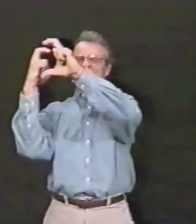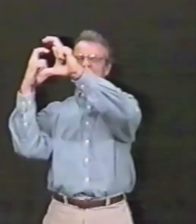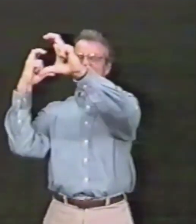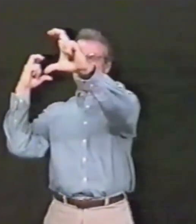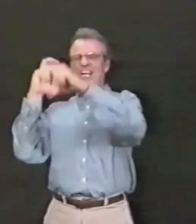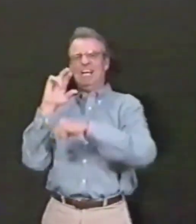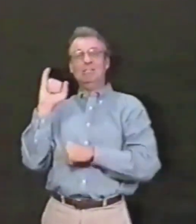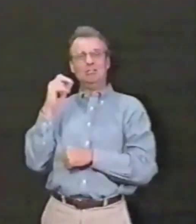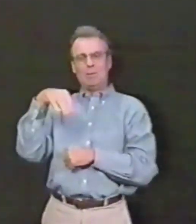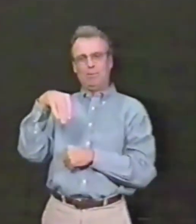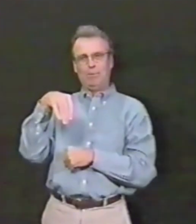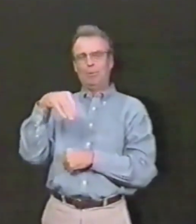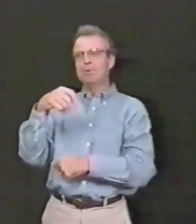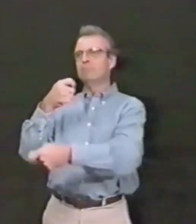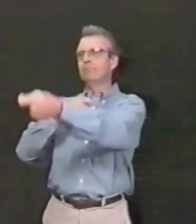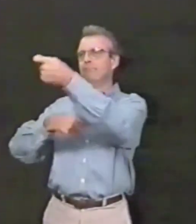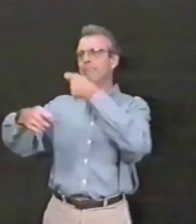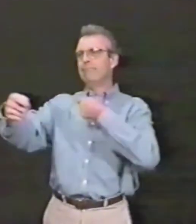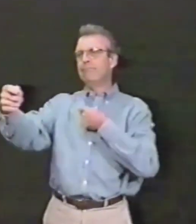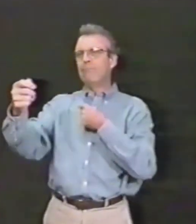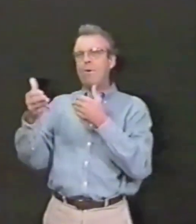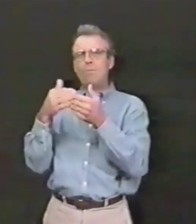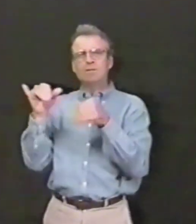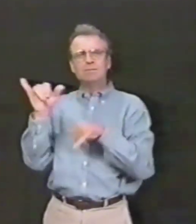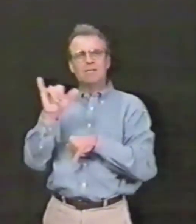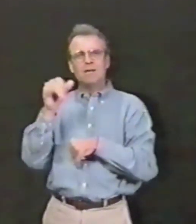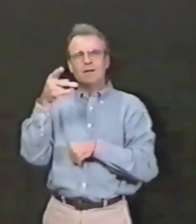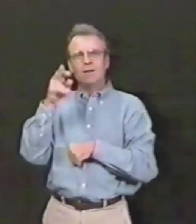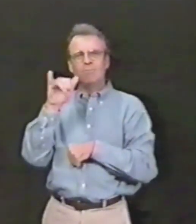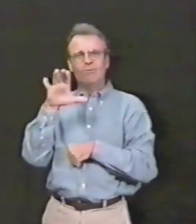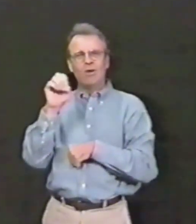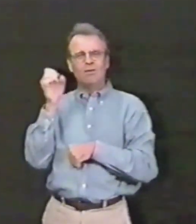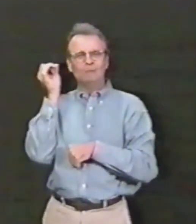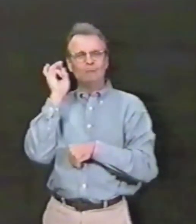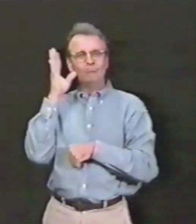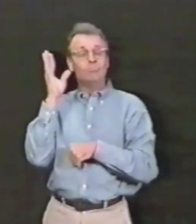hard to imagine trading a Jeep in for a huge RV.